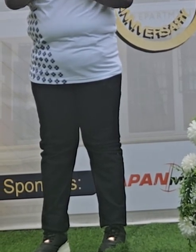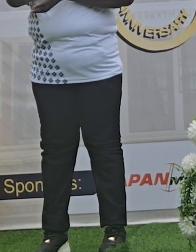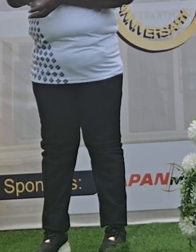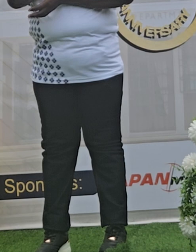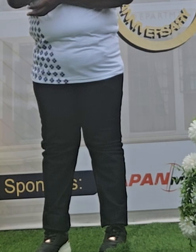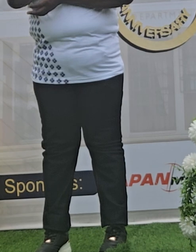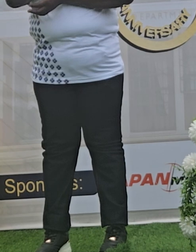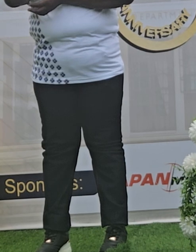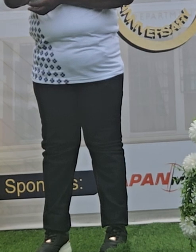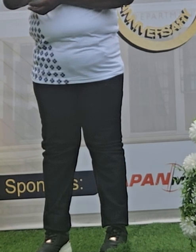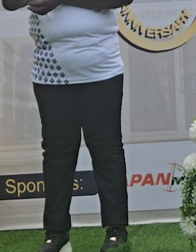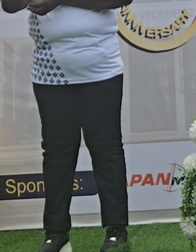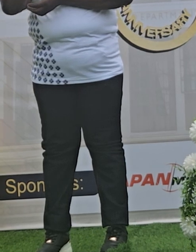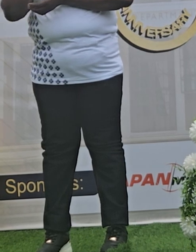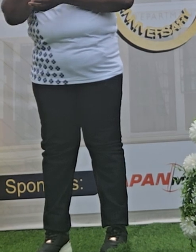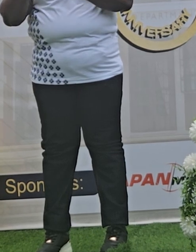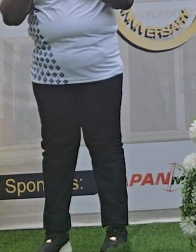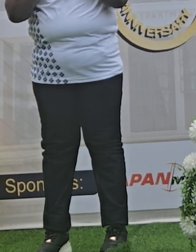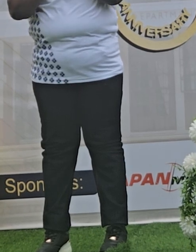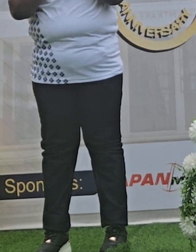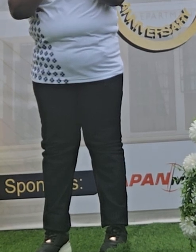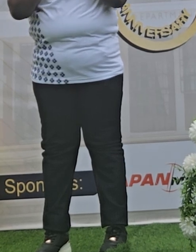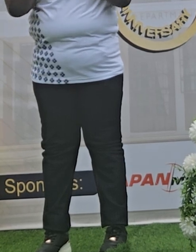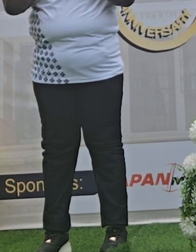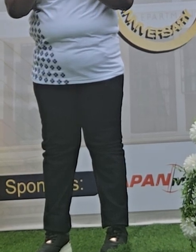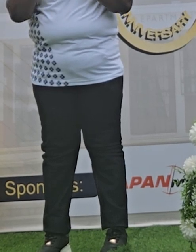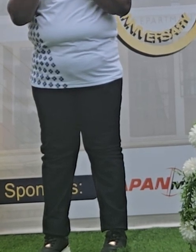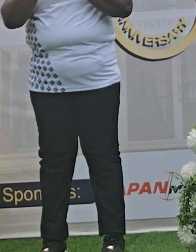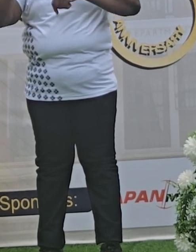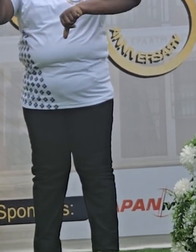faculty, the School of Social Sciences,